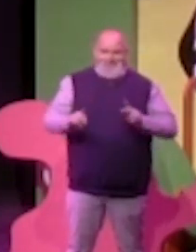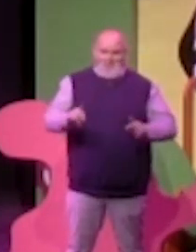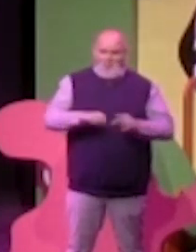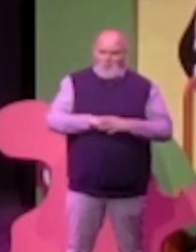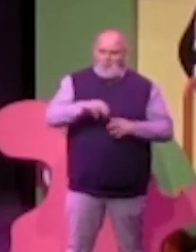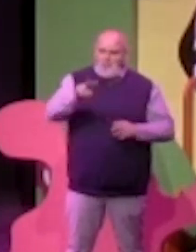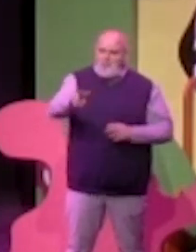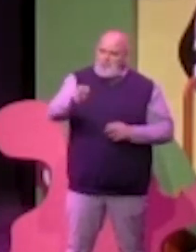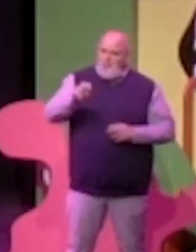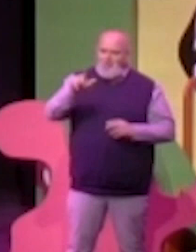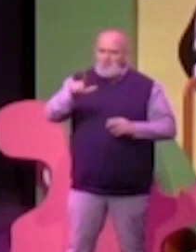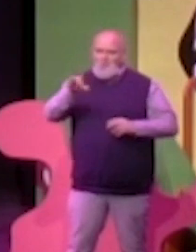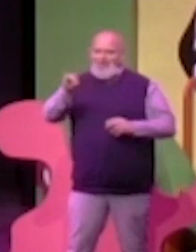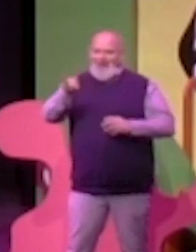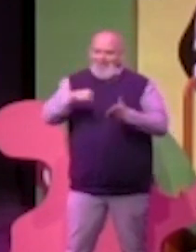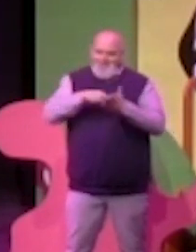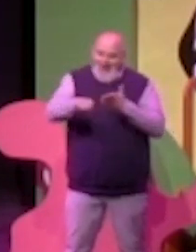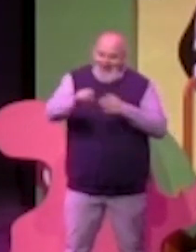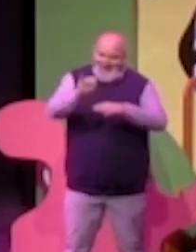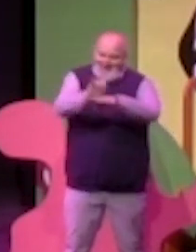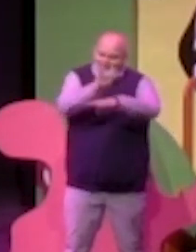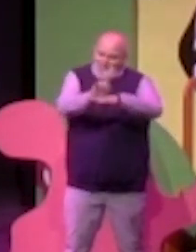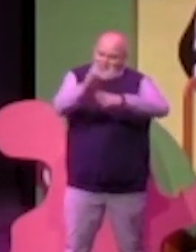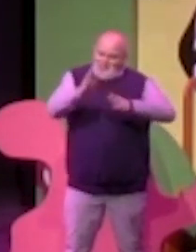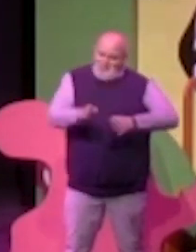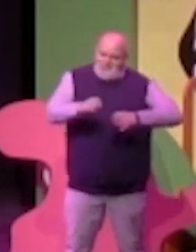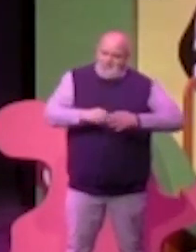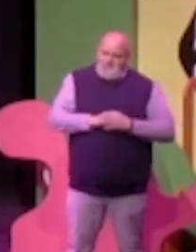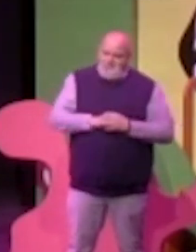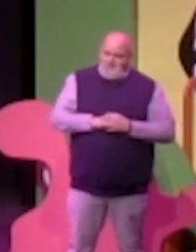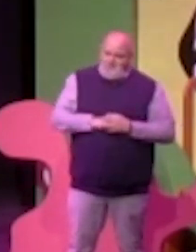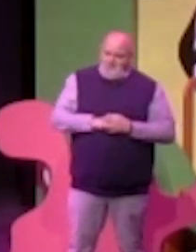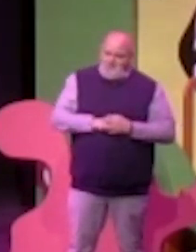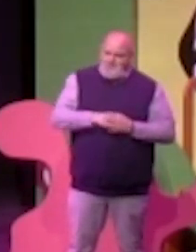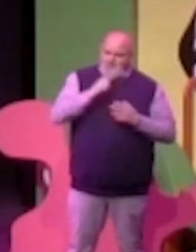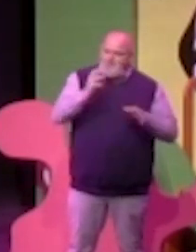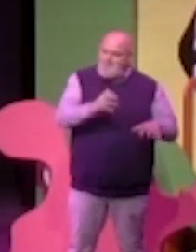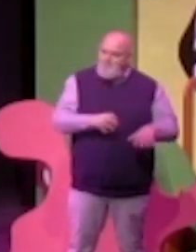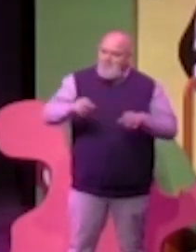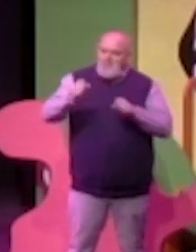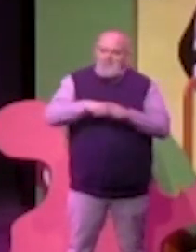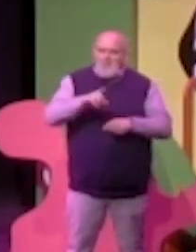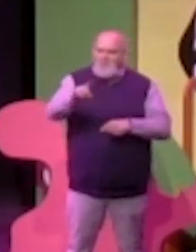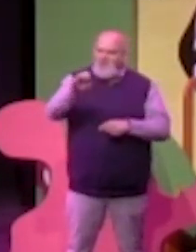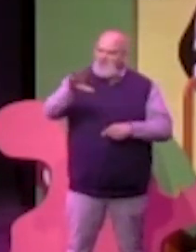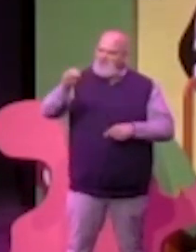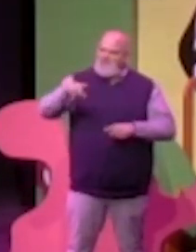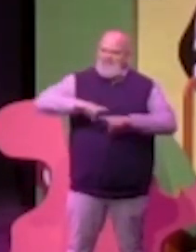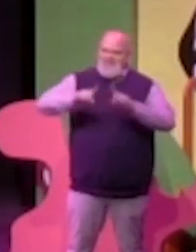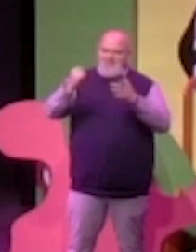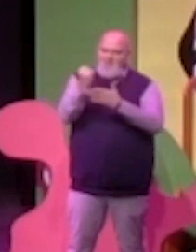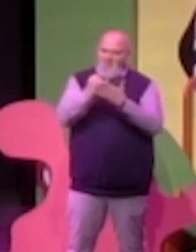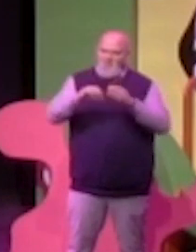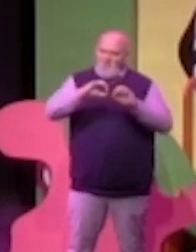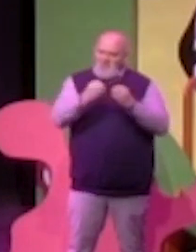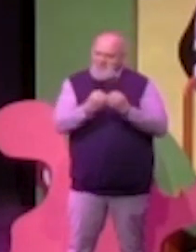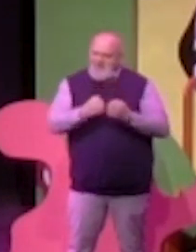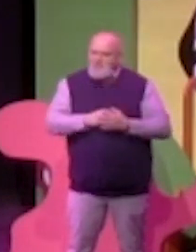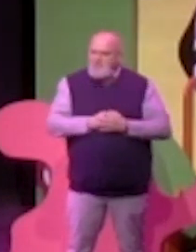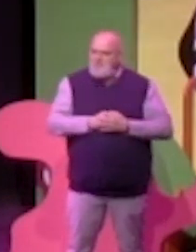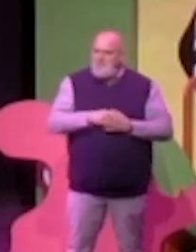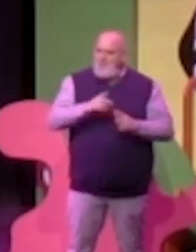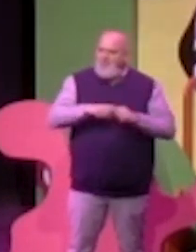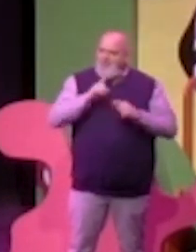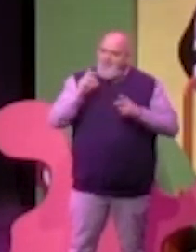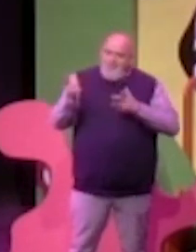228 paid interns who then get to be hosted at over 150 arts organizations, and also taking the reins of that and saying we gotta have conversations